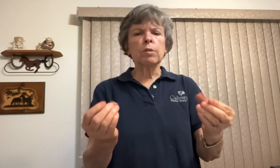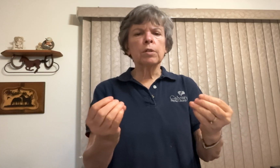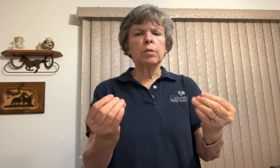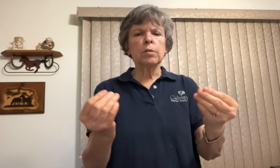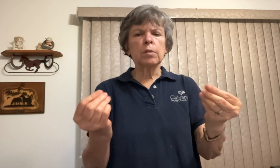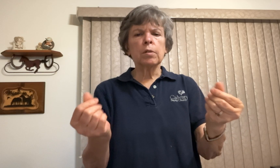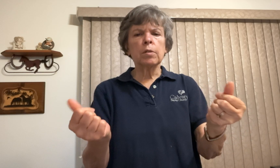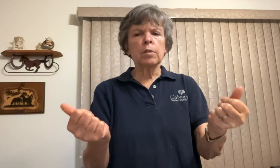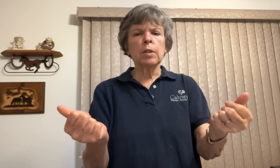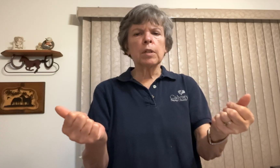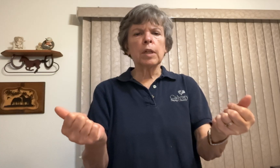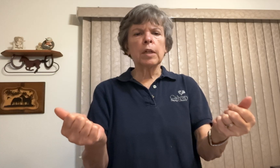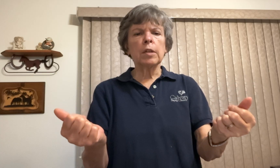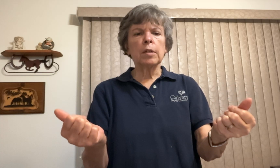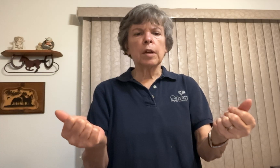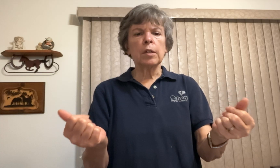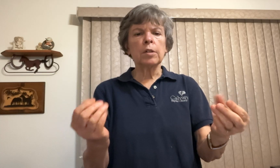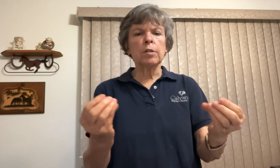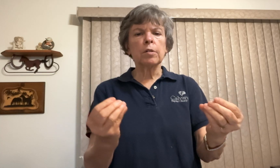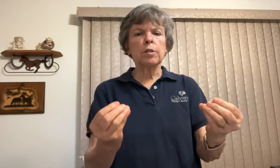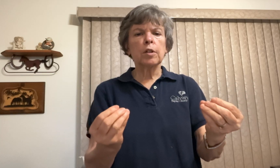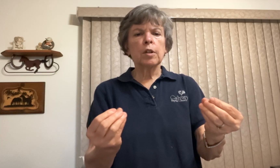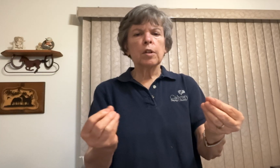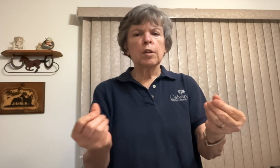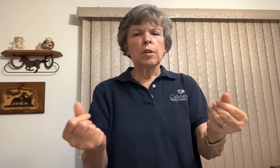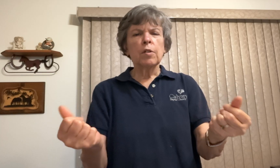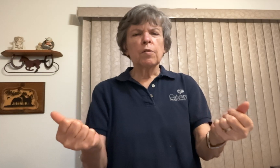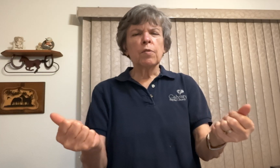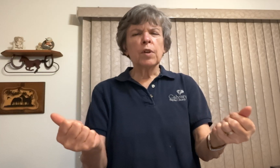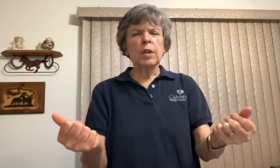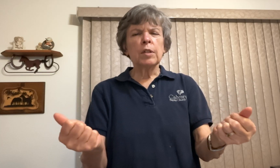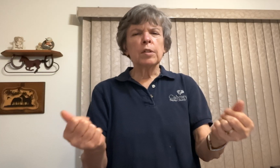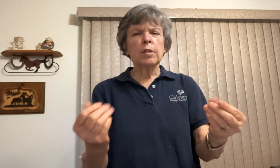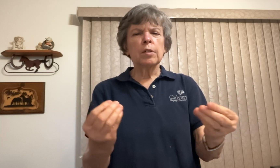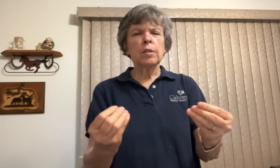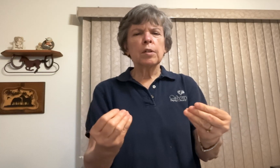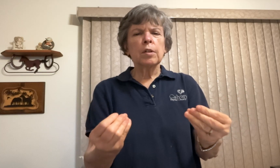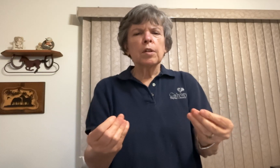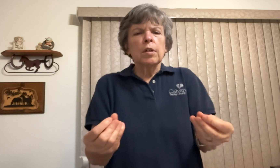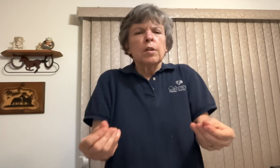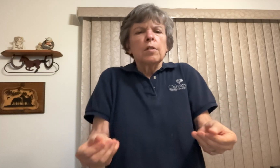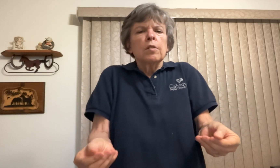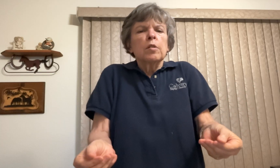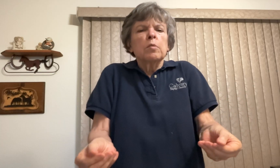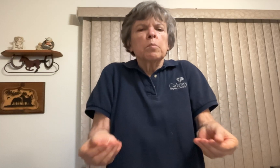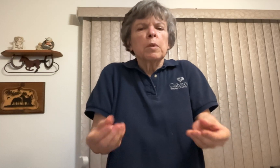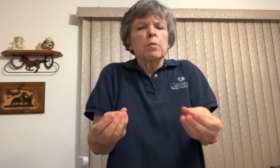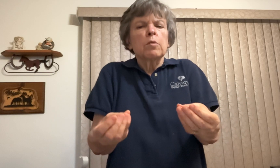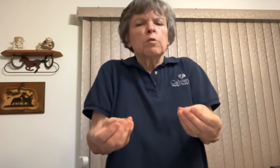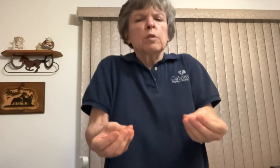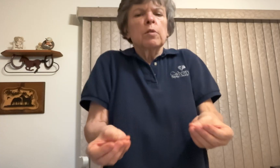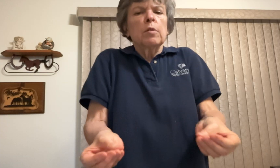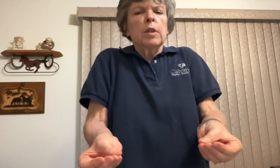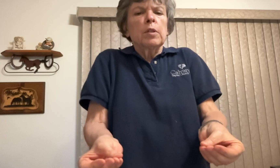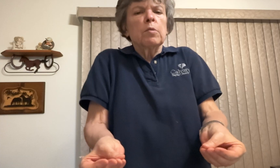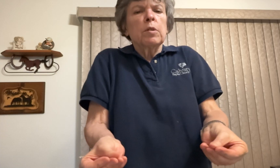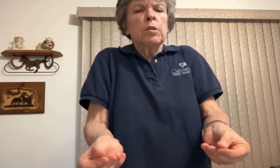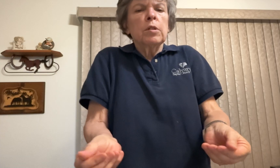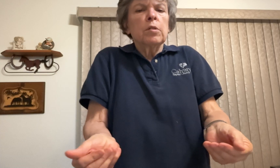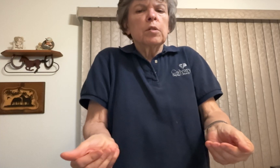it's like out here. Fade. I'll do it done this way so you can see